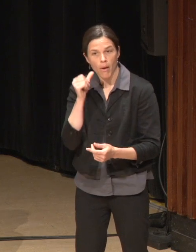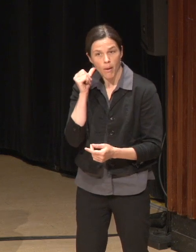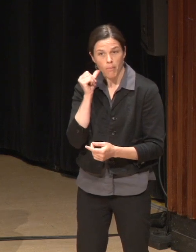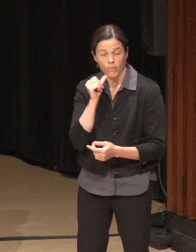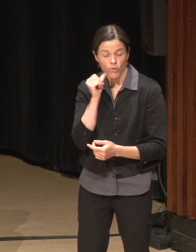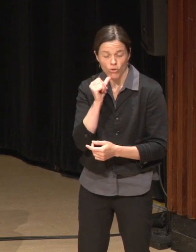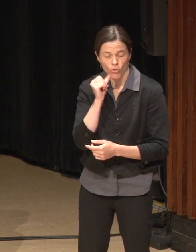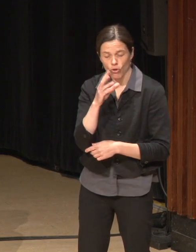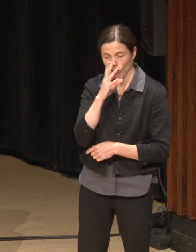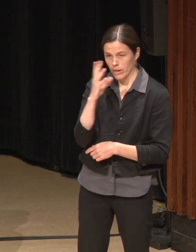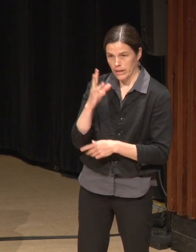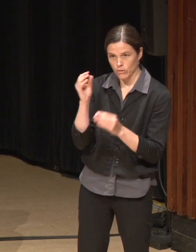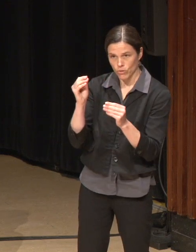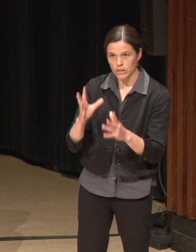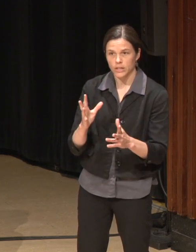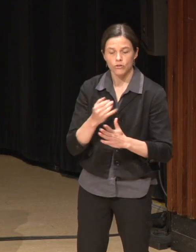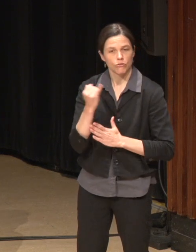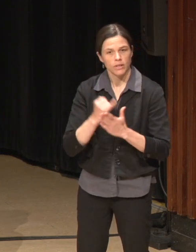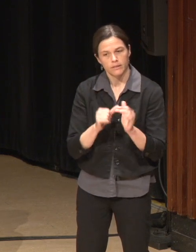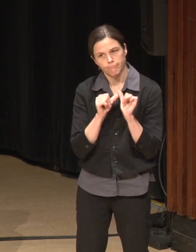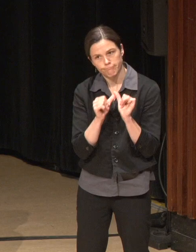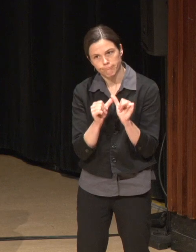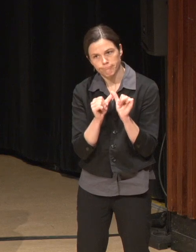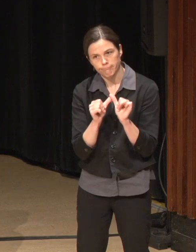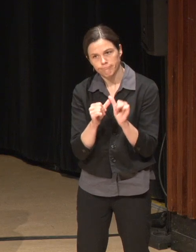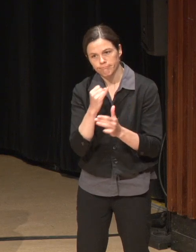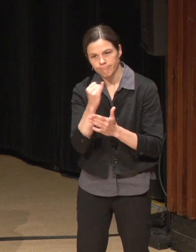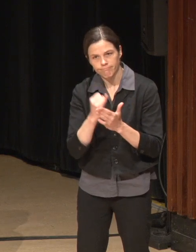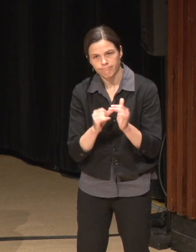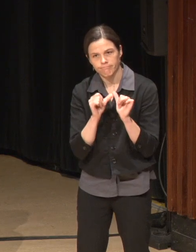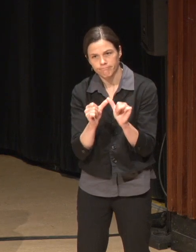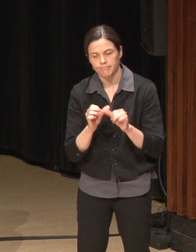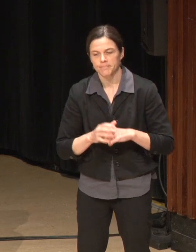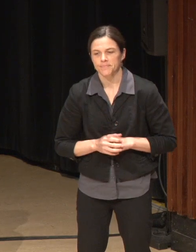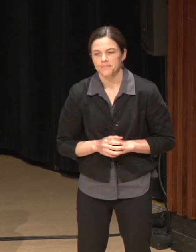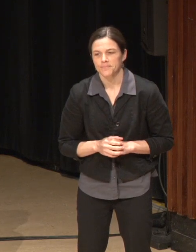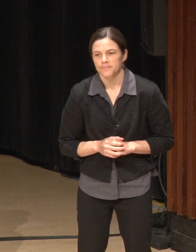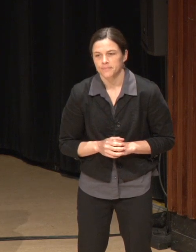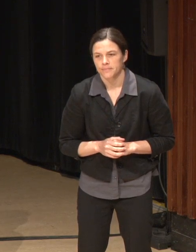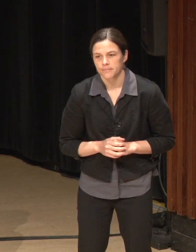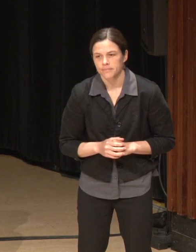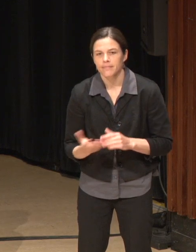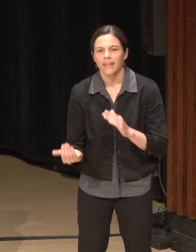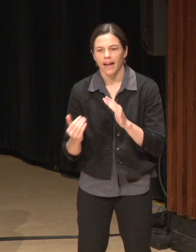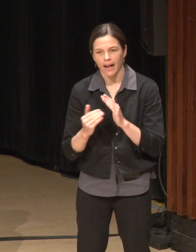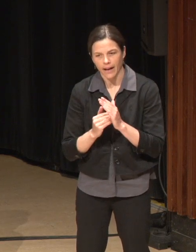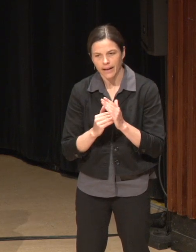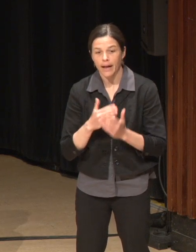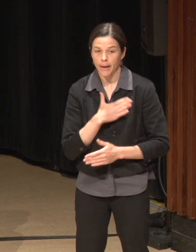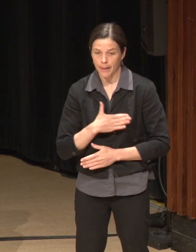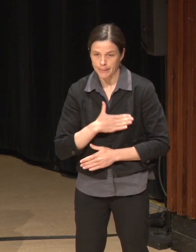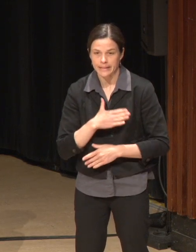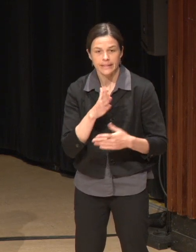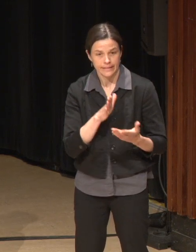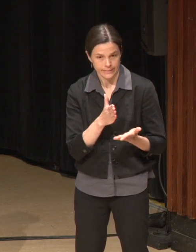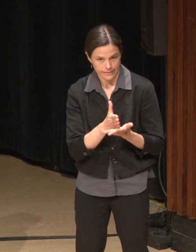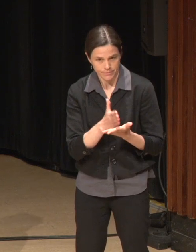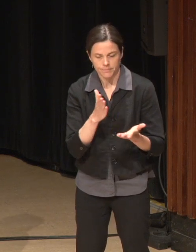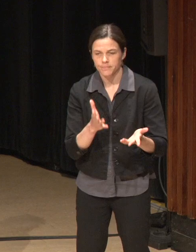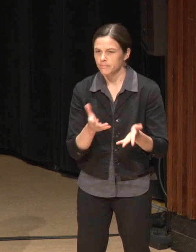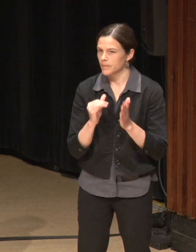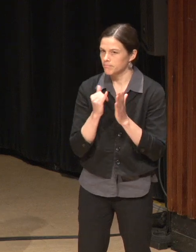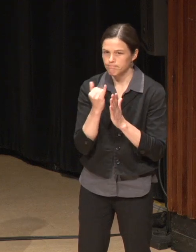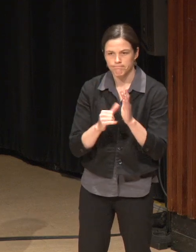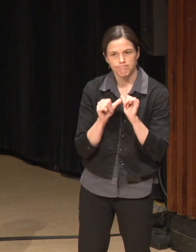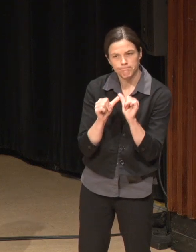ignored her and she just kept on drawing and drawing and drawing. Again, the teacher asked her to stop, but she just kept drawing.